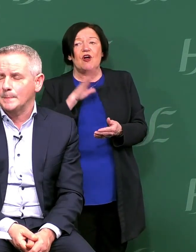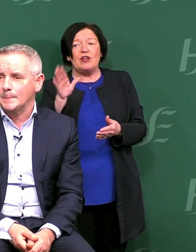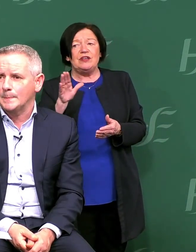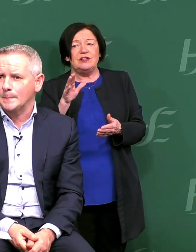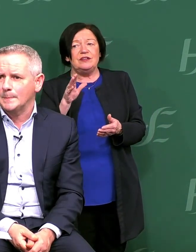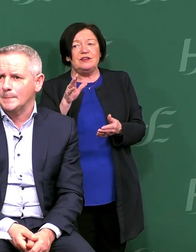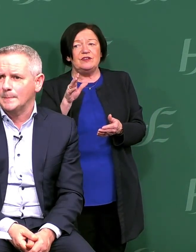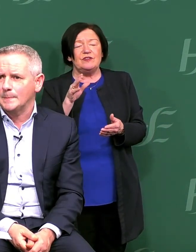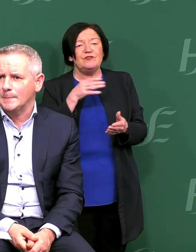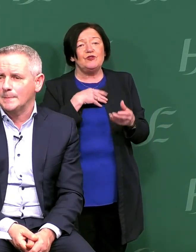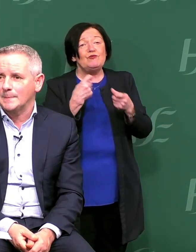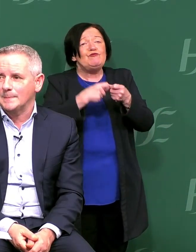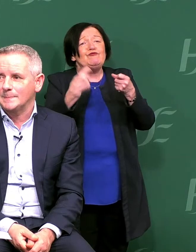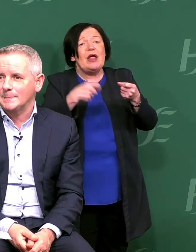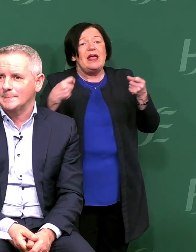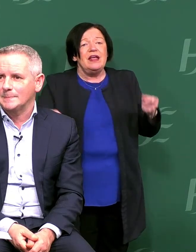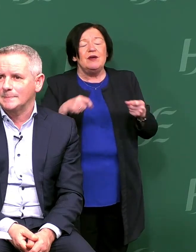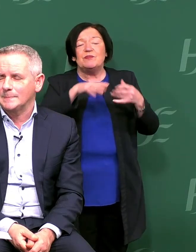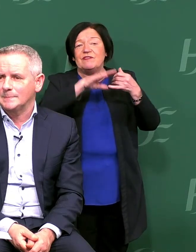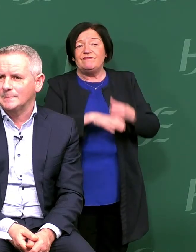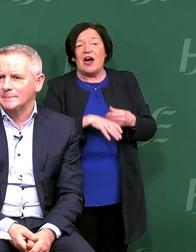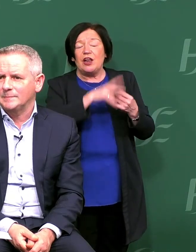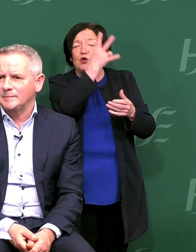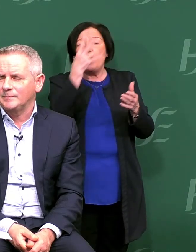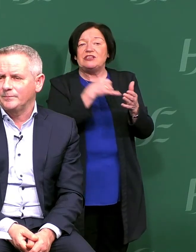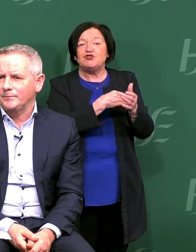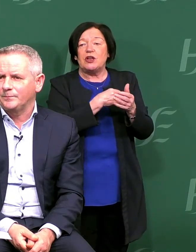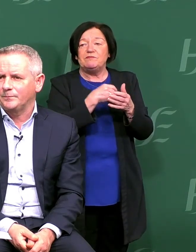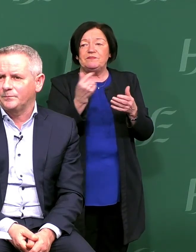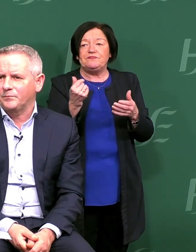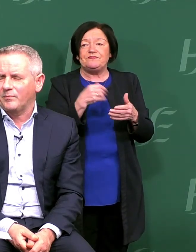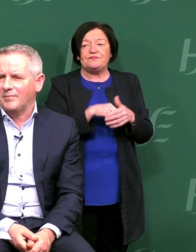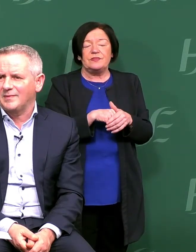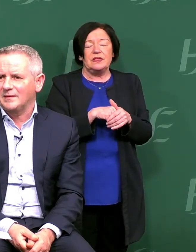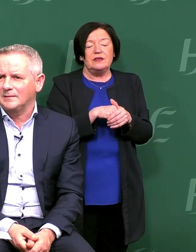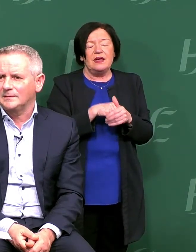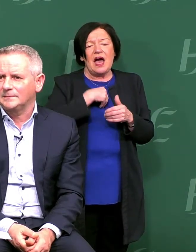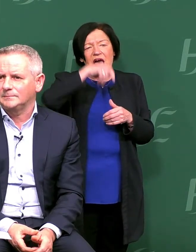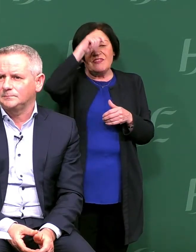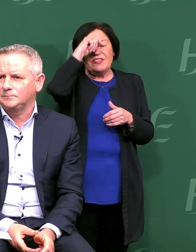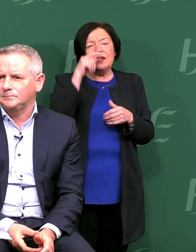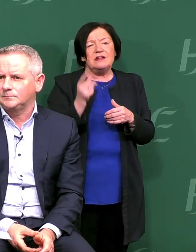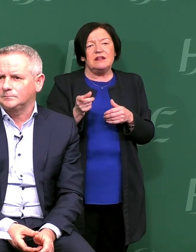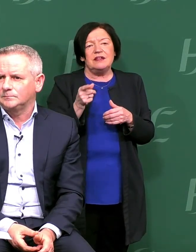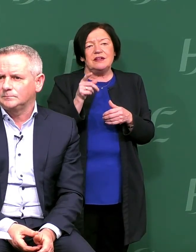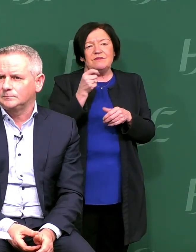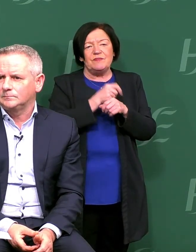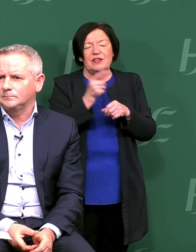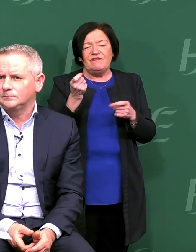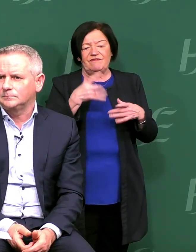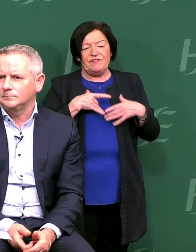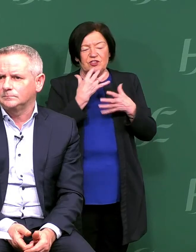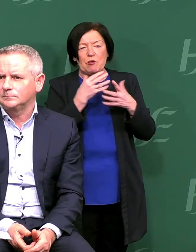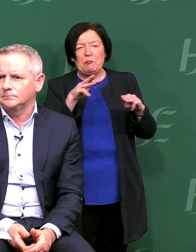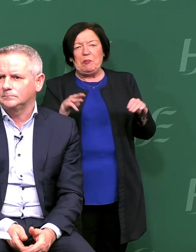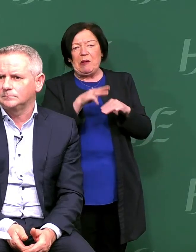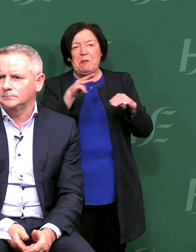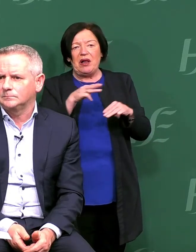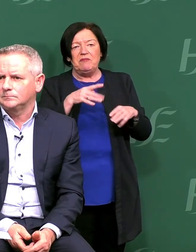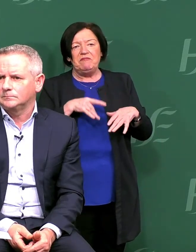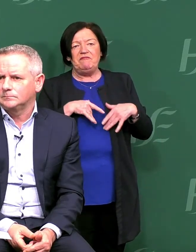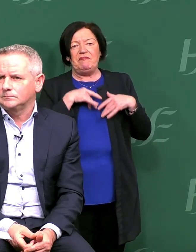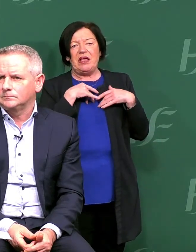But hopefully this will be the final question just on the subject. I think there's kind of been a bit of a sense from a couple of people saying